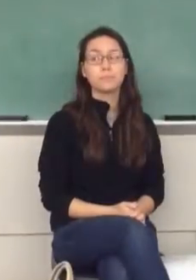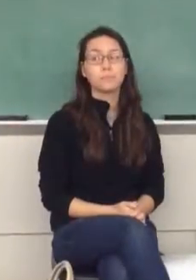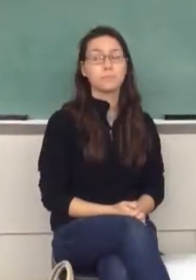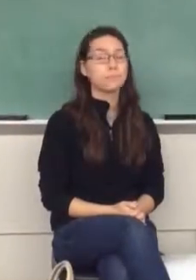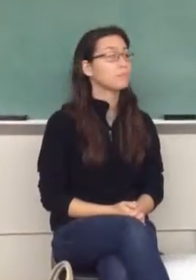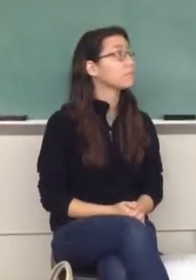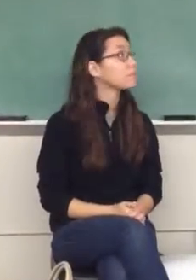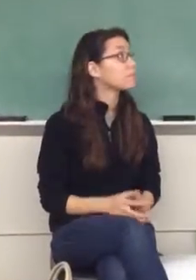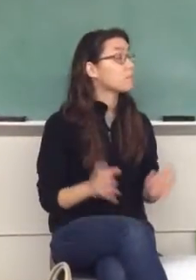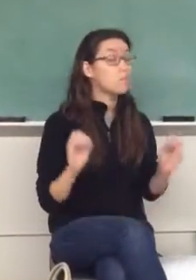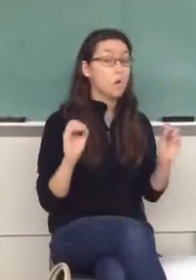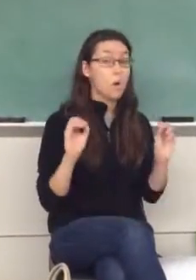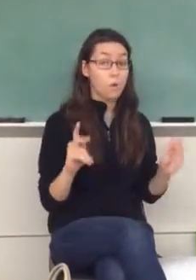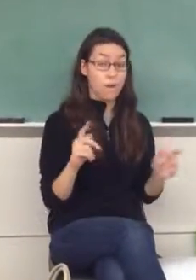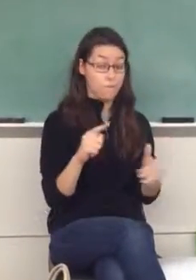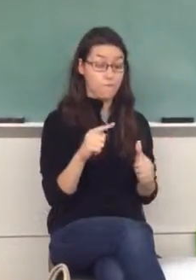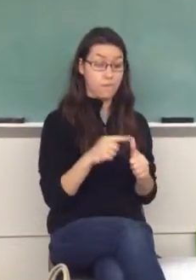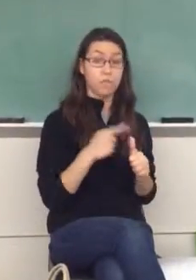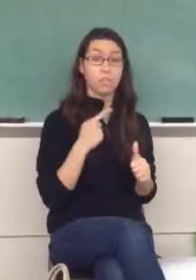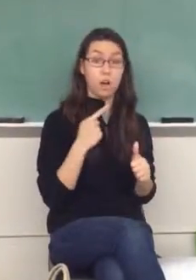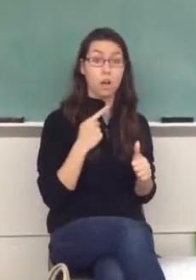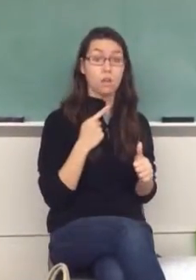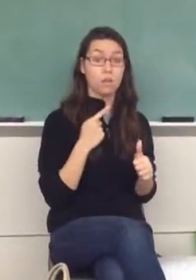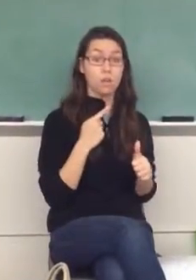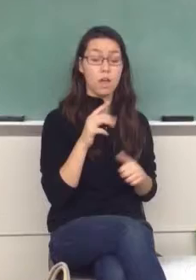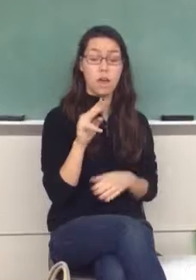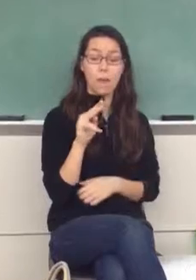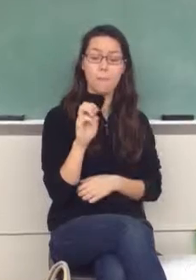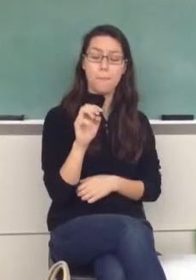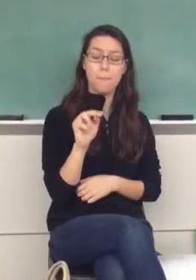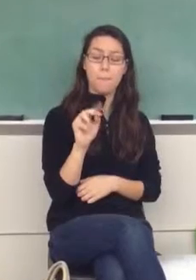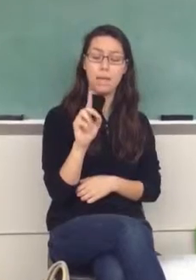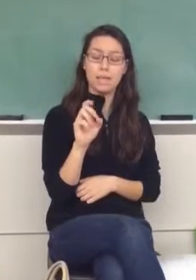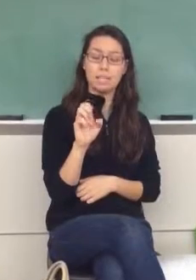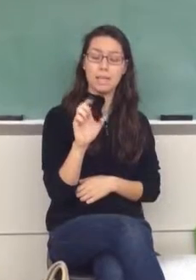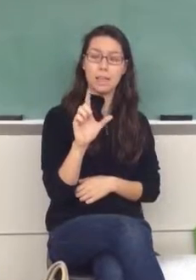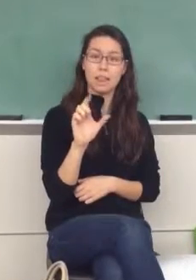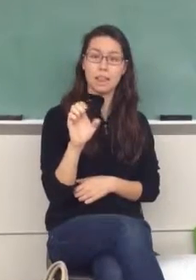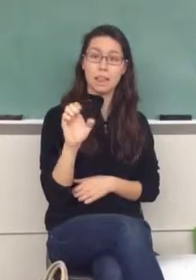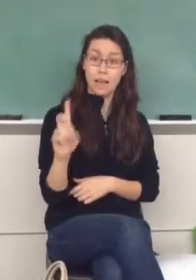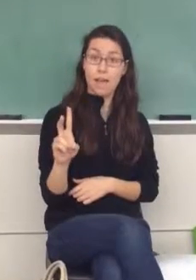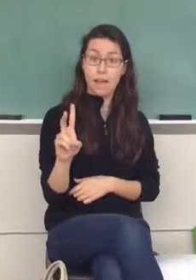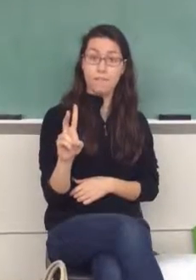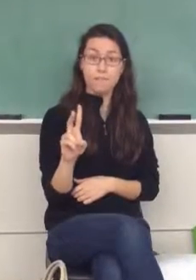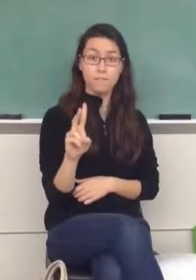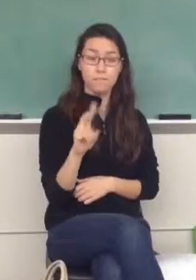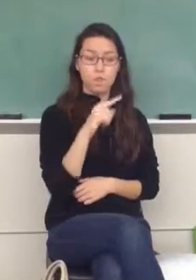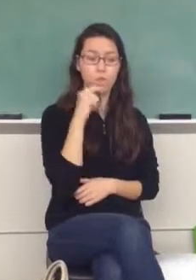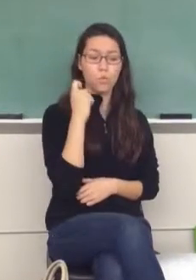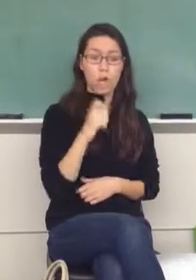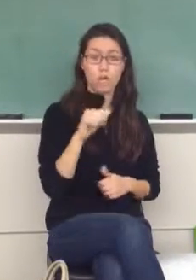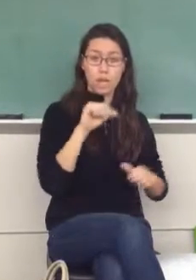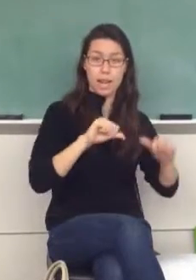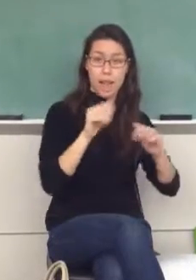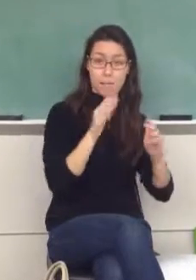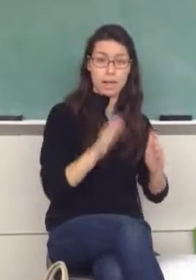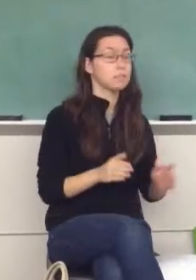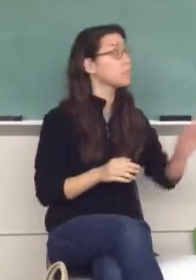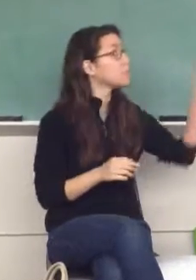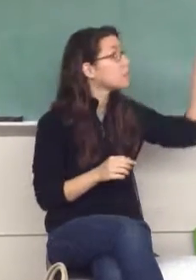Okay, first of all, Mendeleev, the Russian chemist, was the very first person to develop the